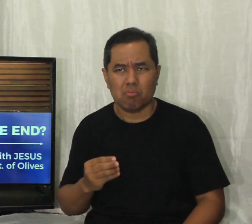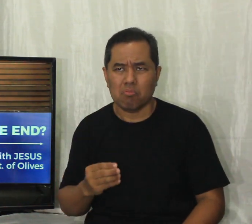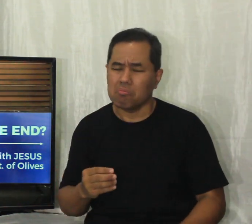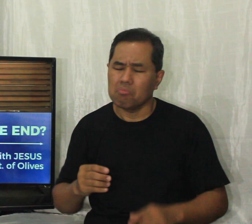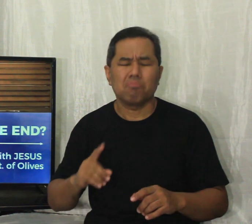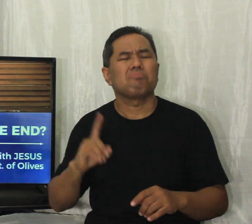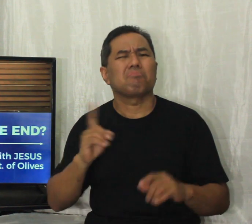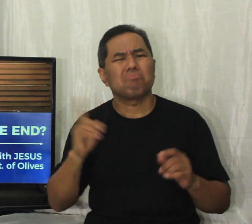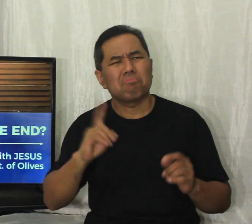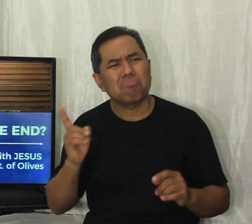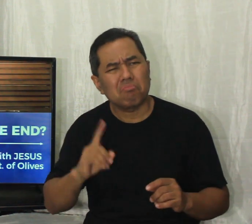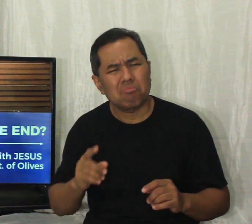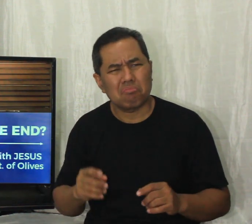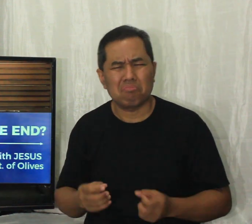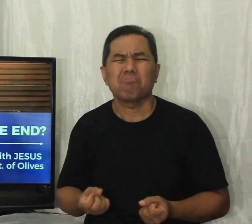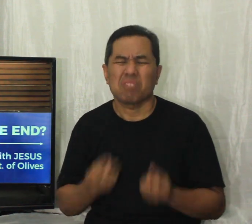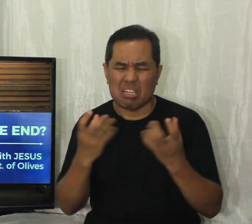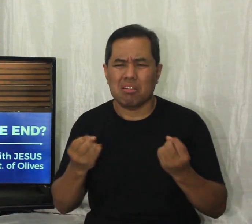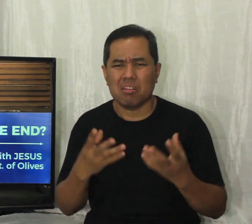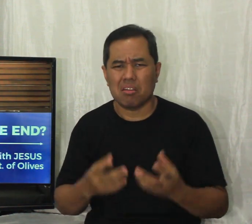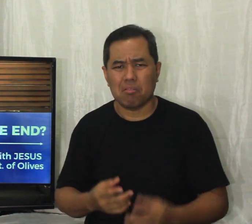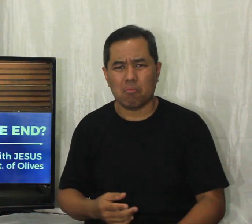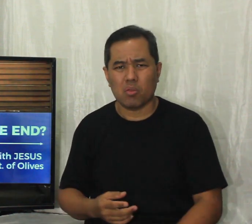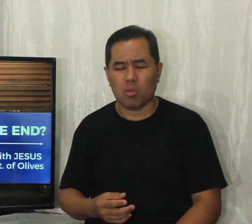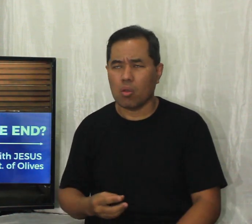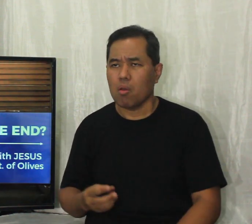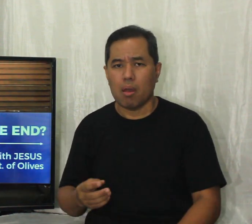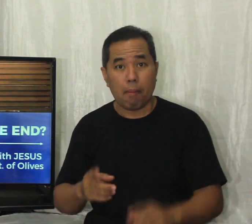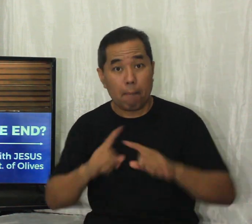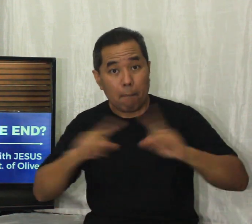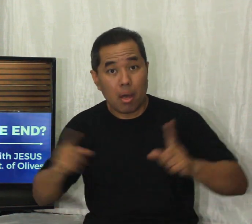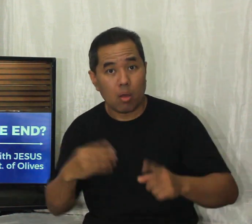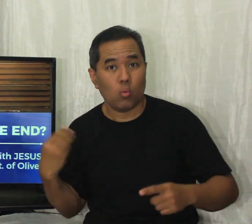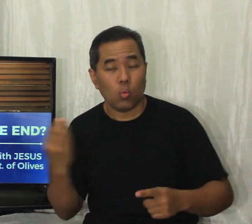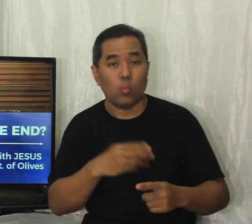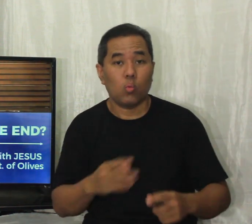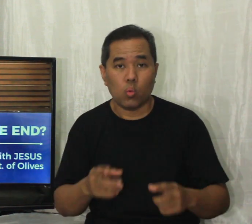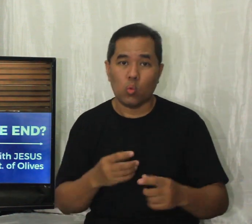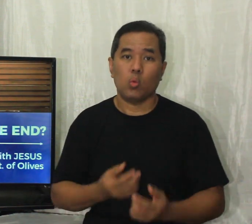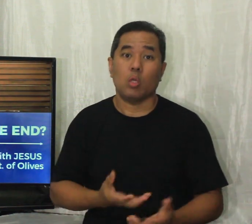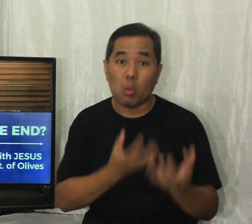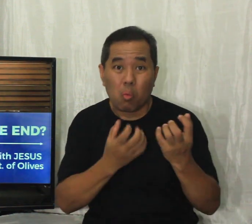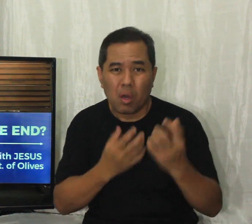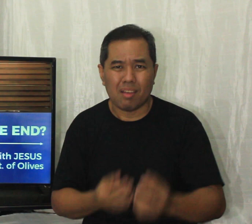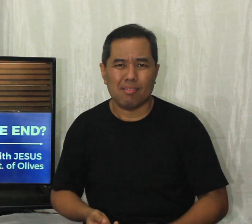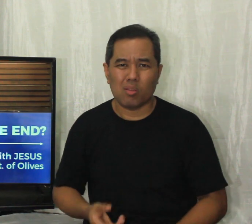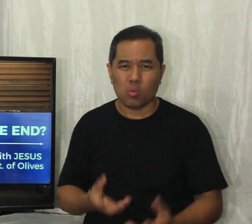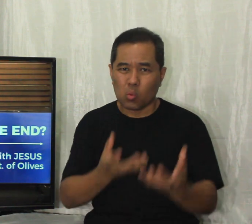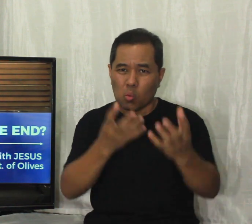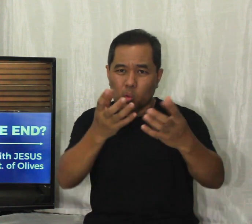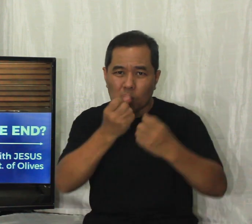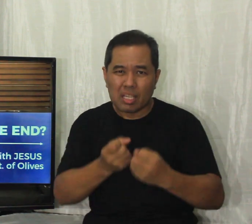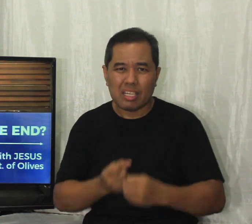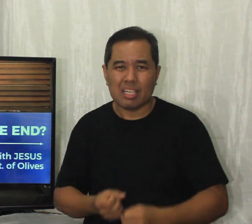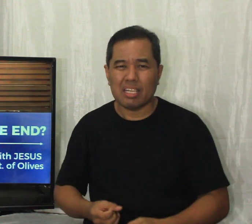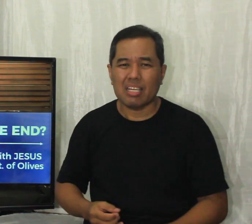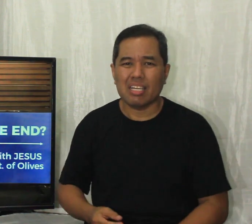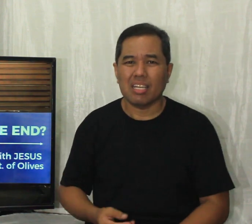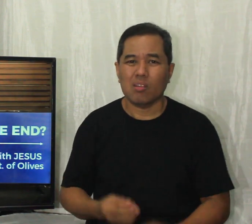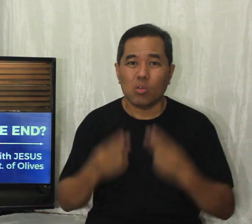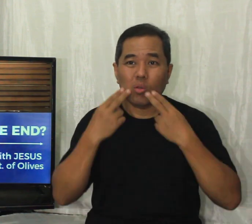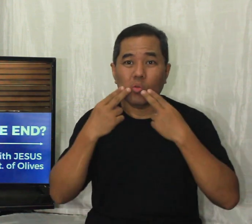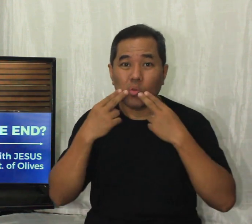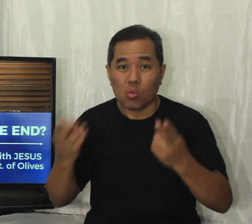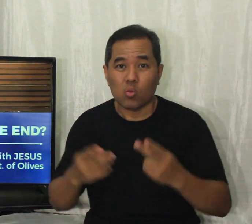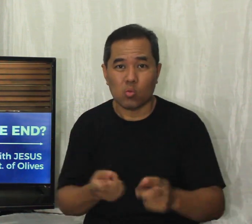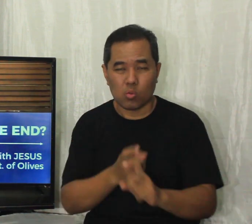so the Department of Health here in the Philippines said, because of a lot of fake news, just get the source directly from us or the main news outlets. And because of